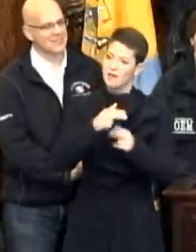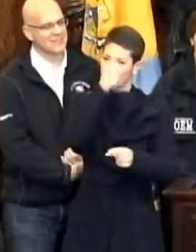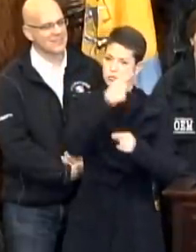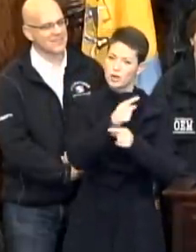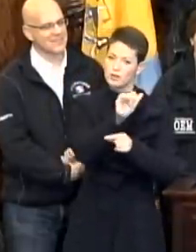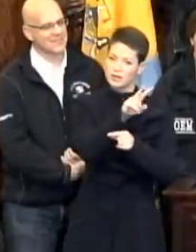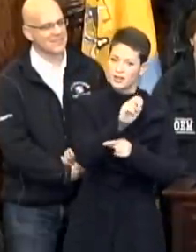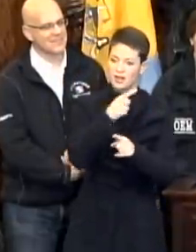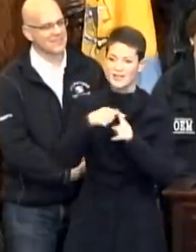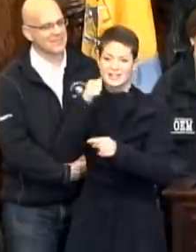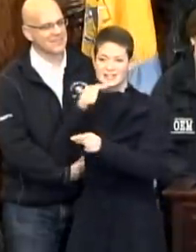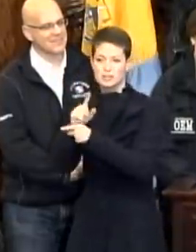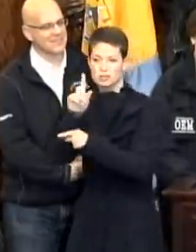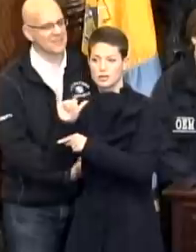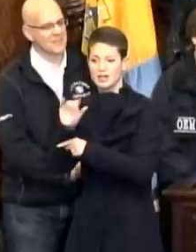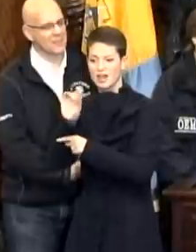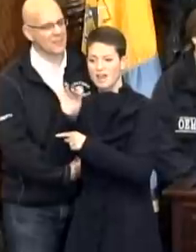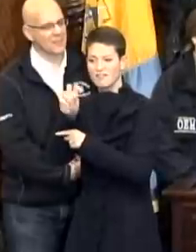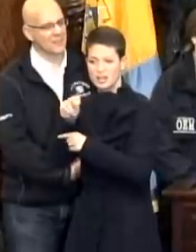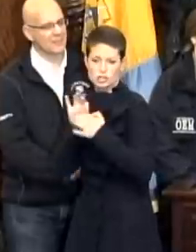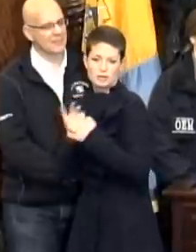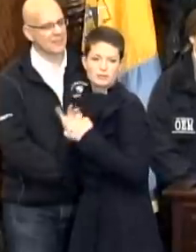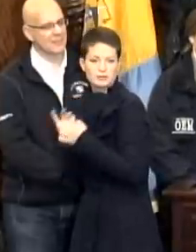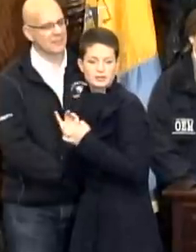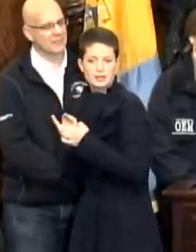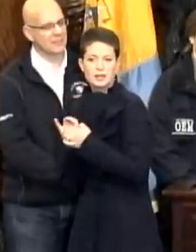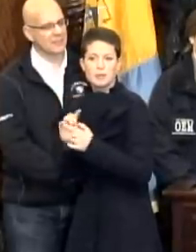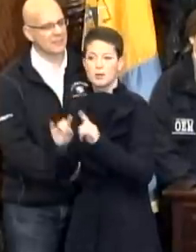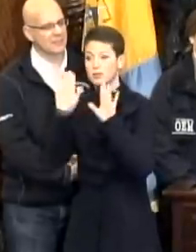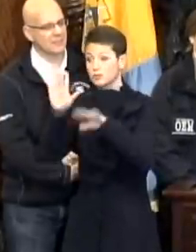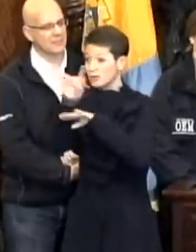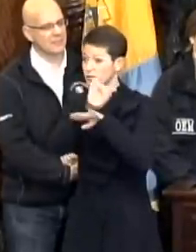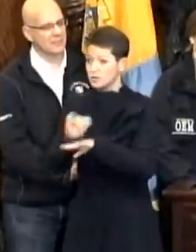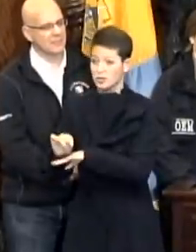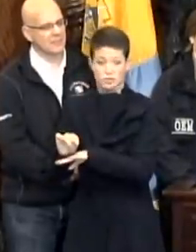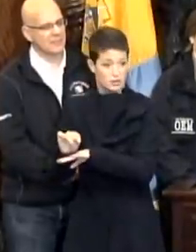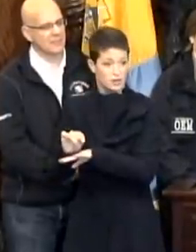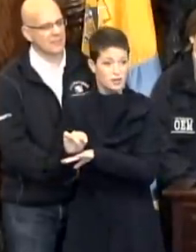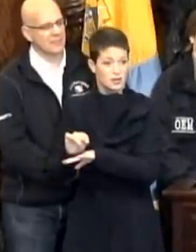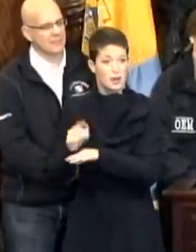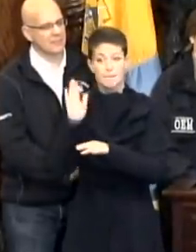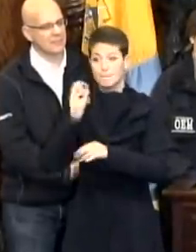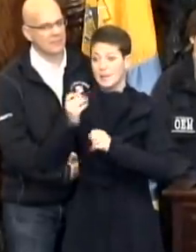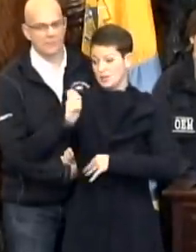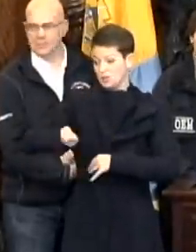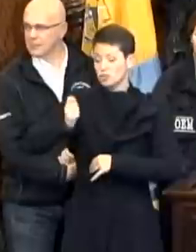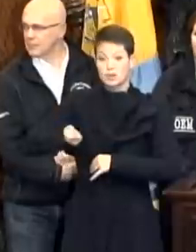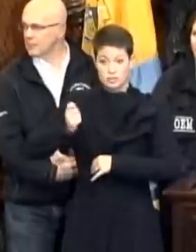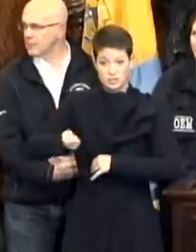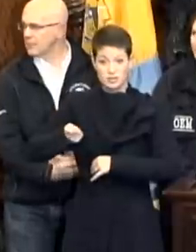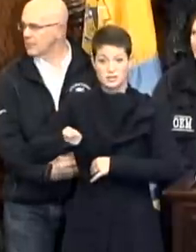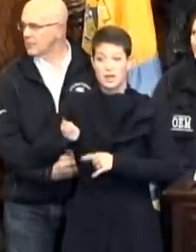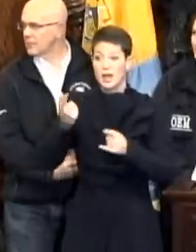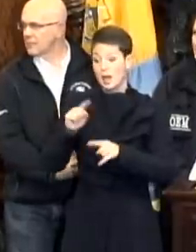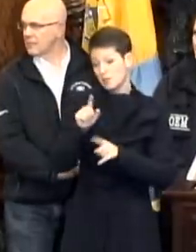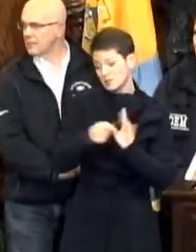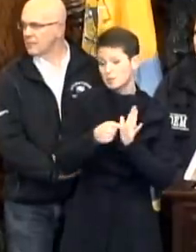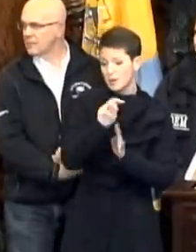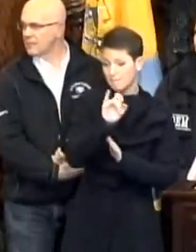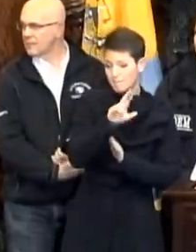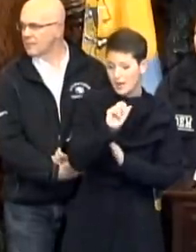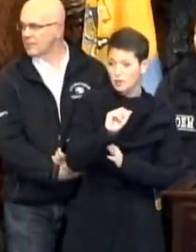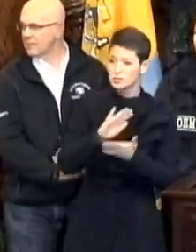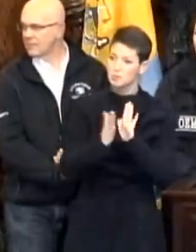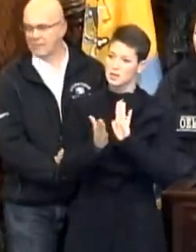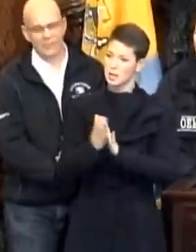affection. As many of you know, there is, in fact, a great tradition of our many judges, and on occasion, the mayors, acting